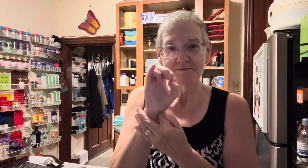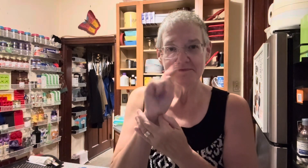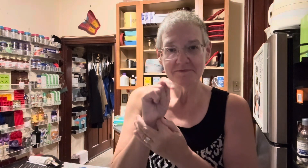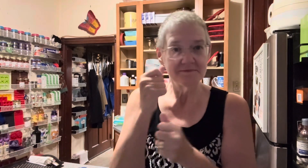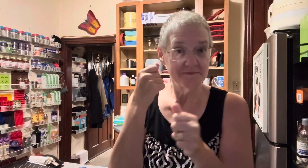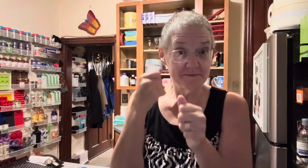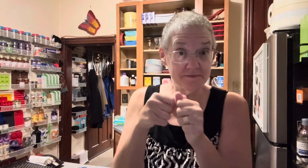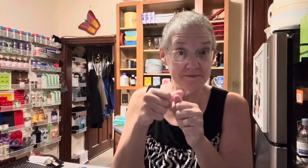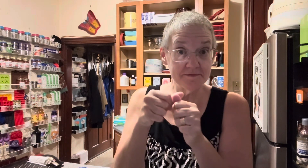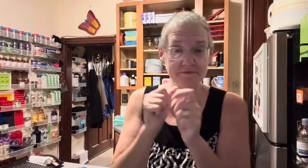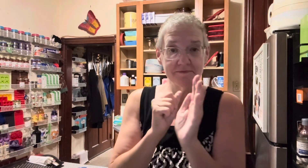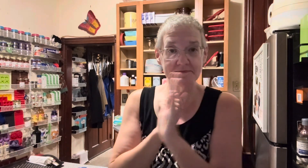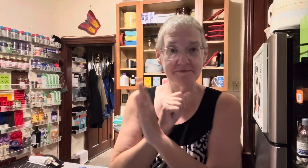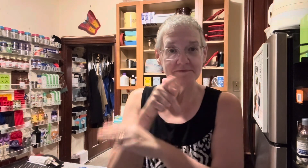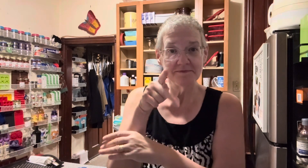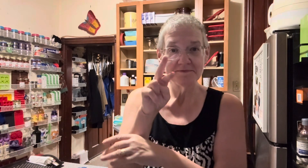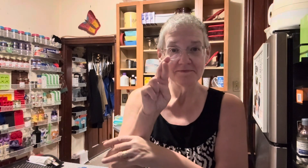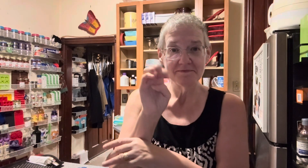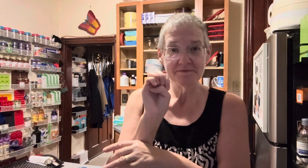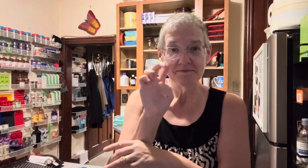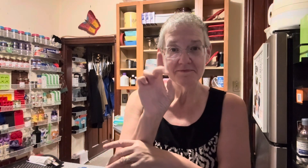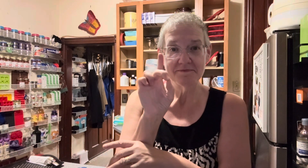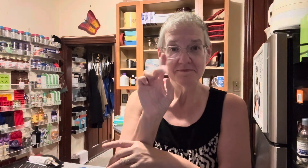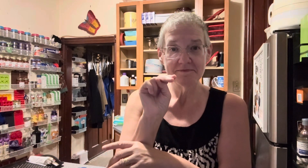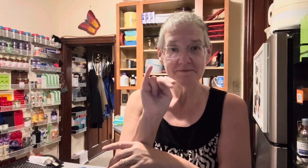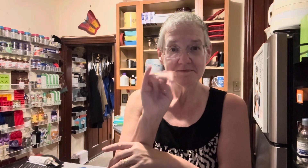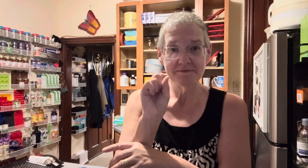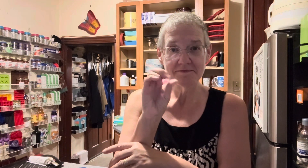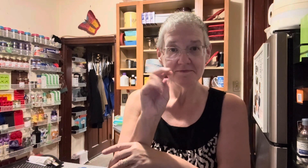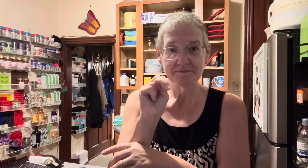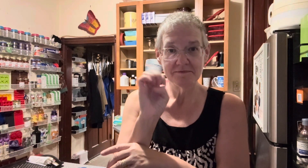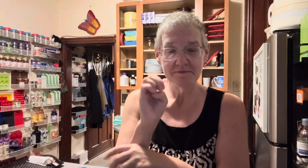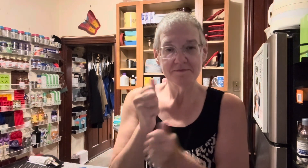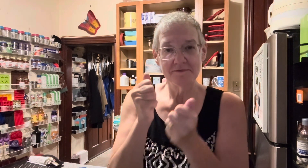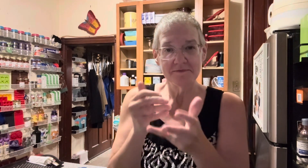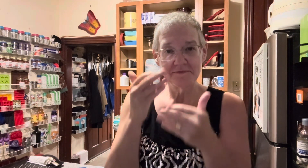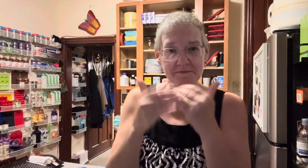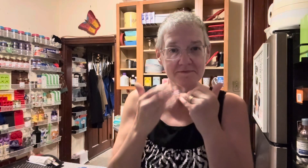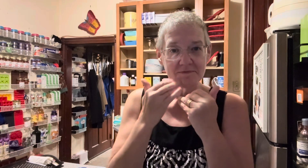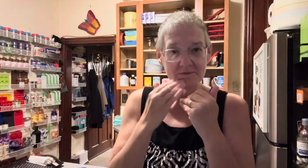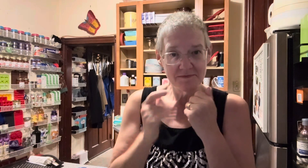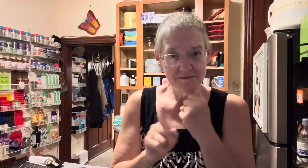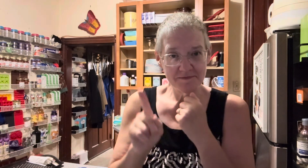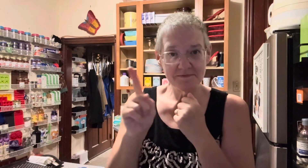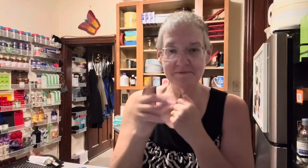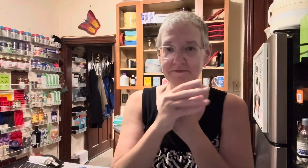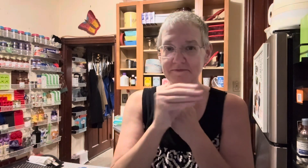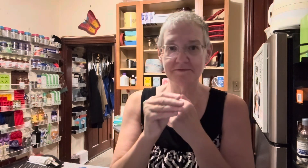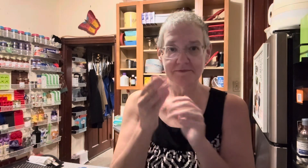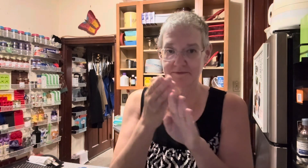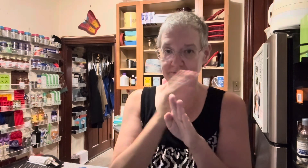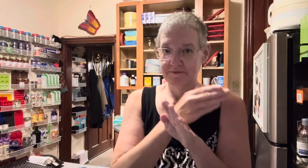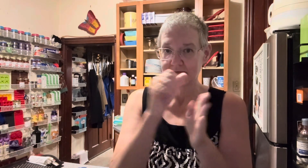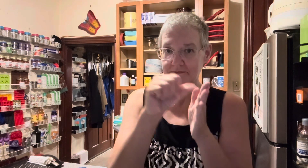Remember, we control his blood sugar through diet. And the prednisone he's on right now causes his blood sugar to go